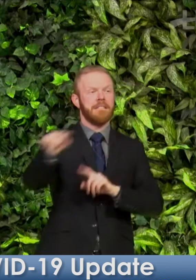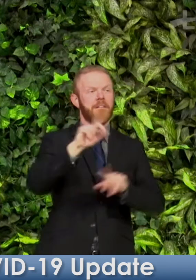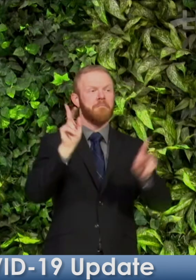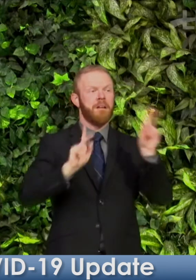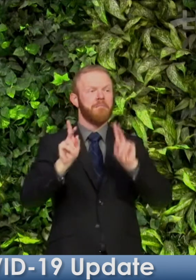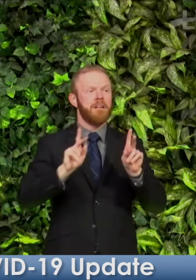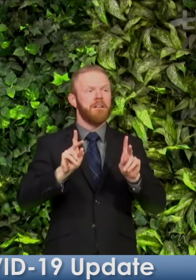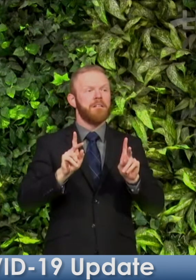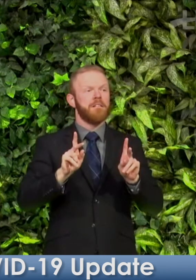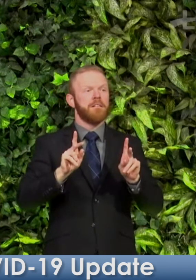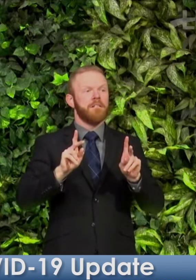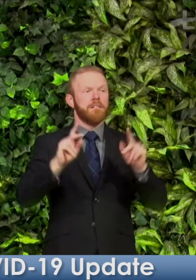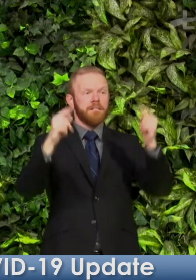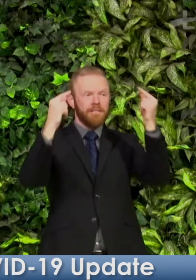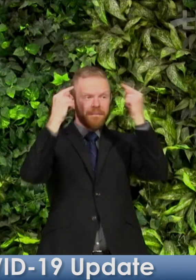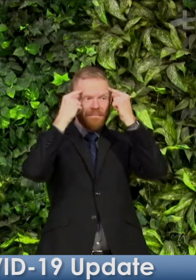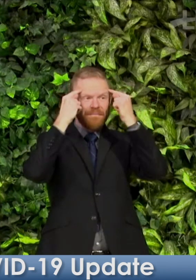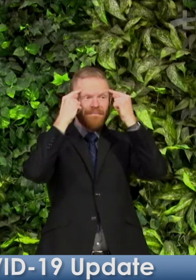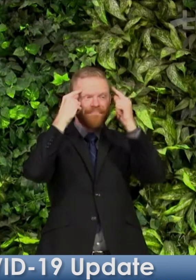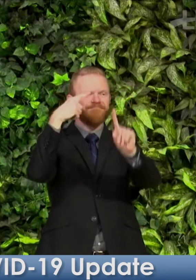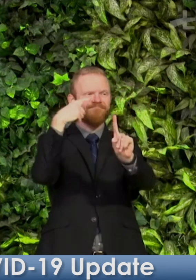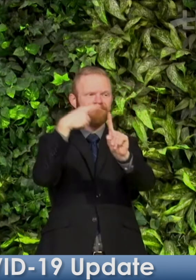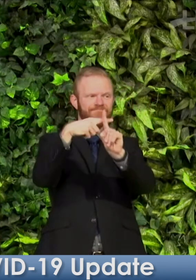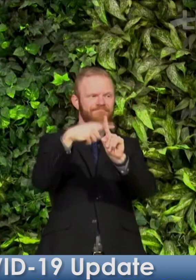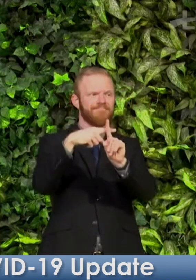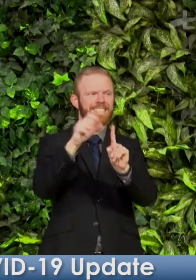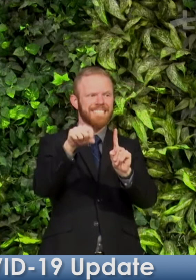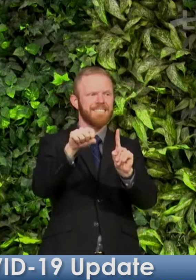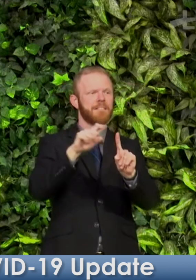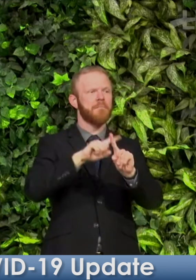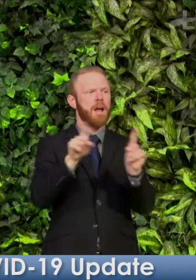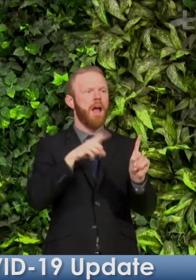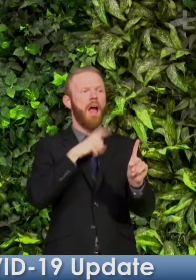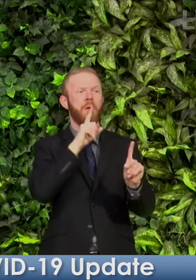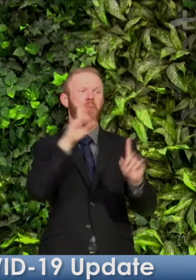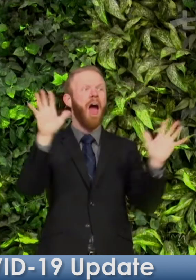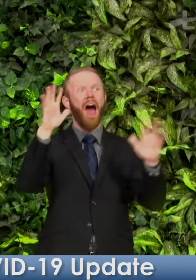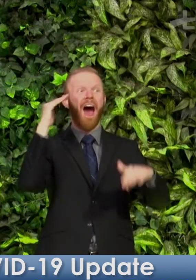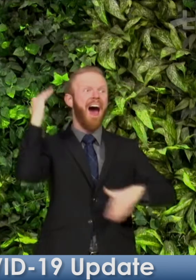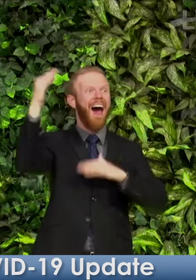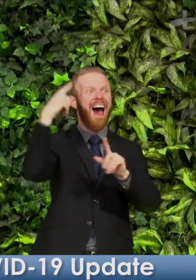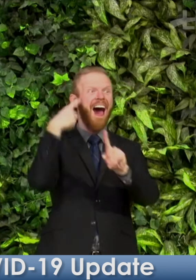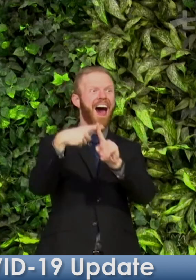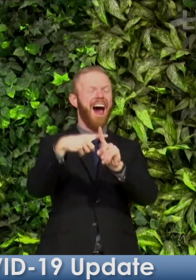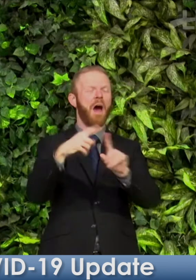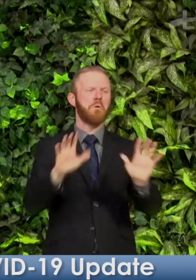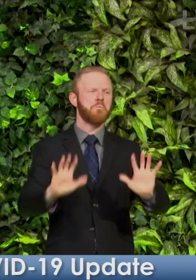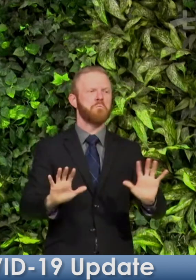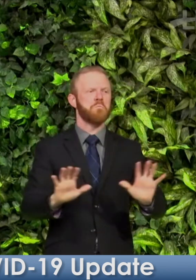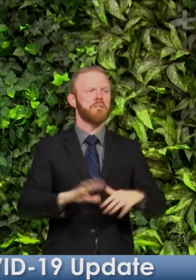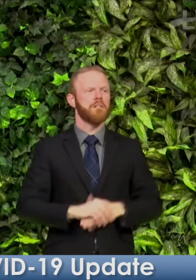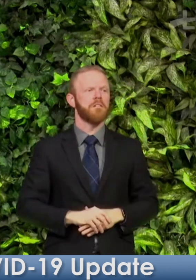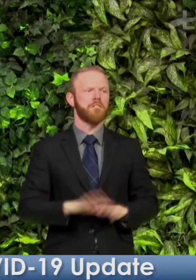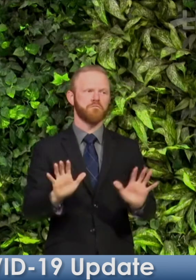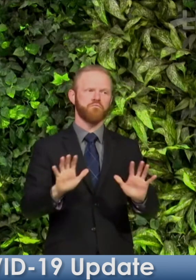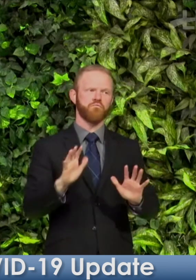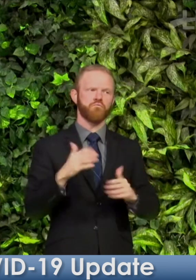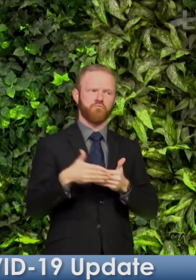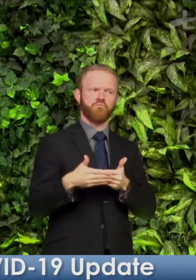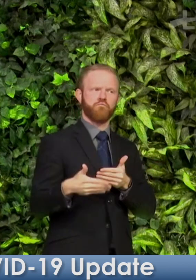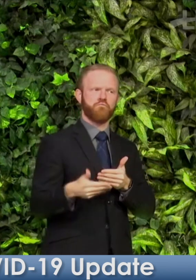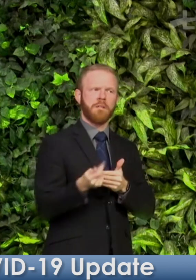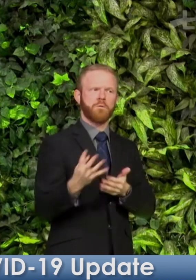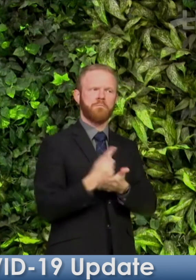optimistic, but not overly optimistic, that over the course of the next number of weeks, we're still going to be in a constrained supply